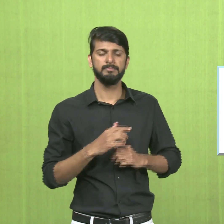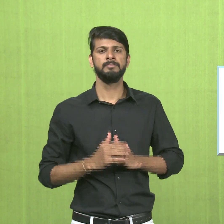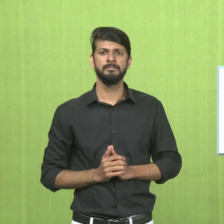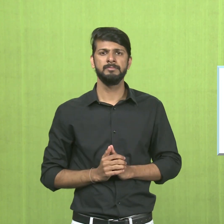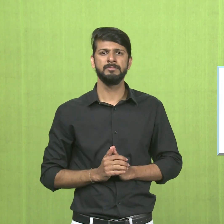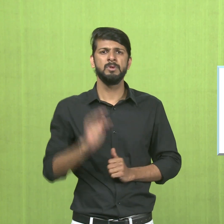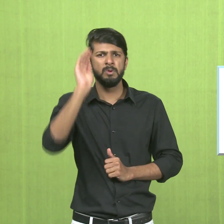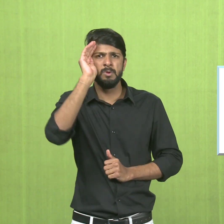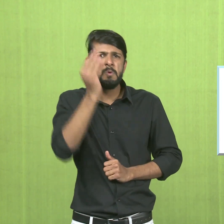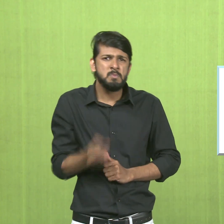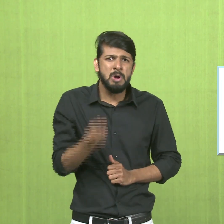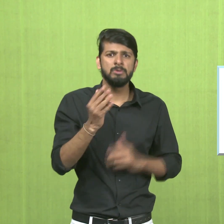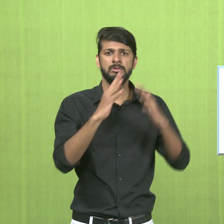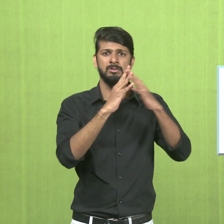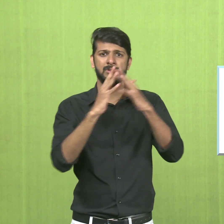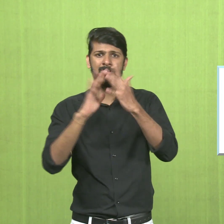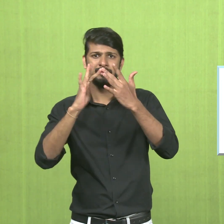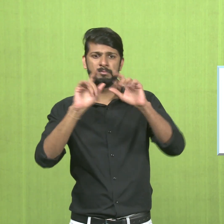For more information, please visit our